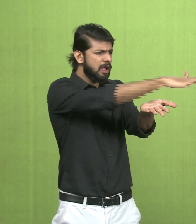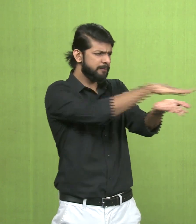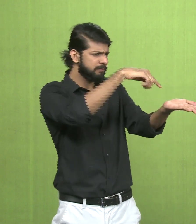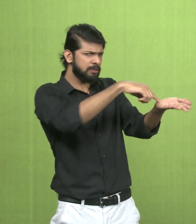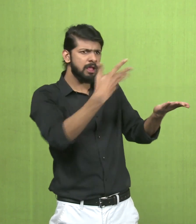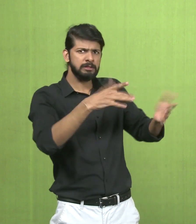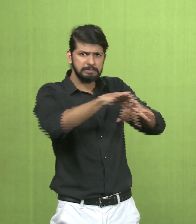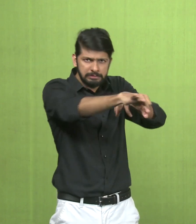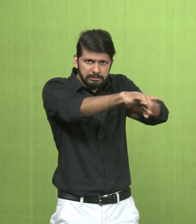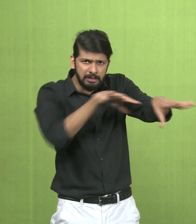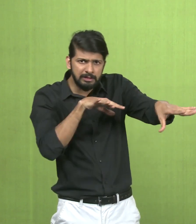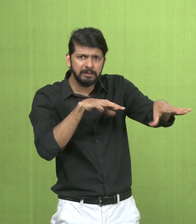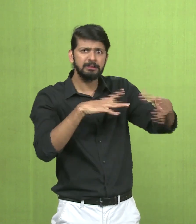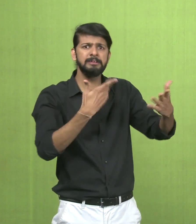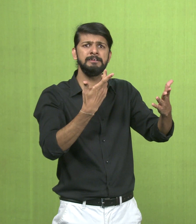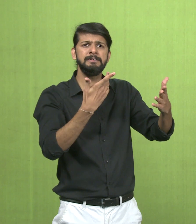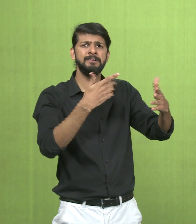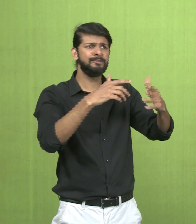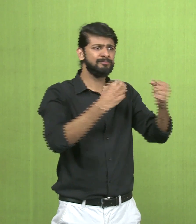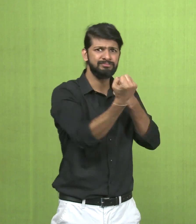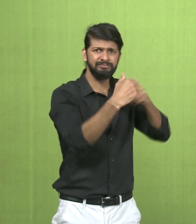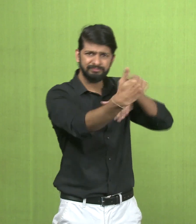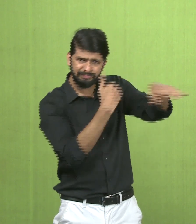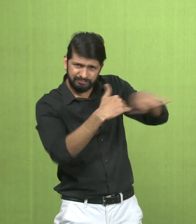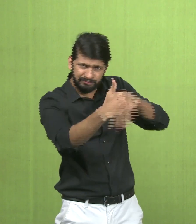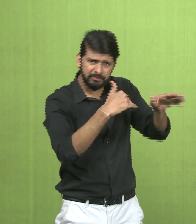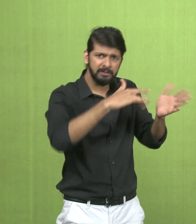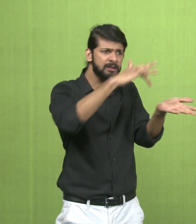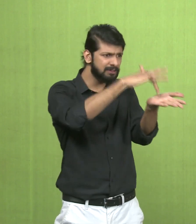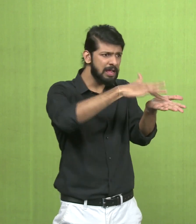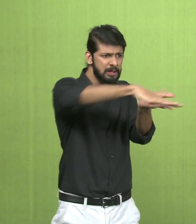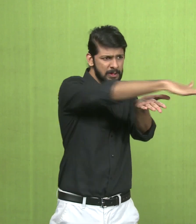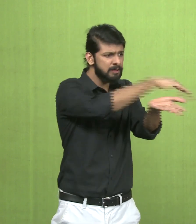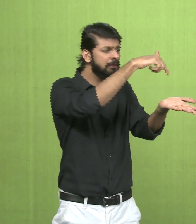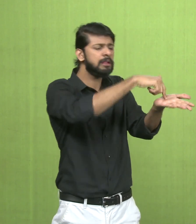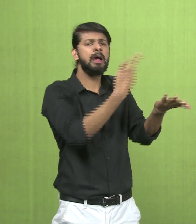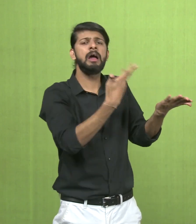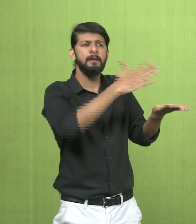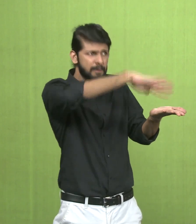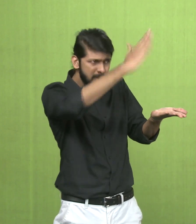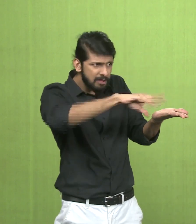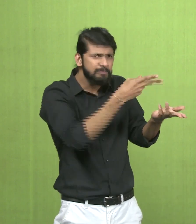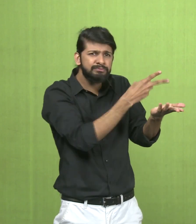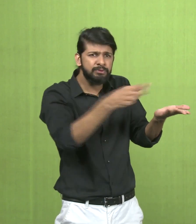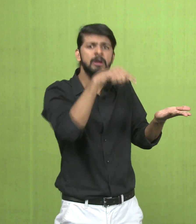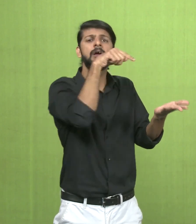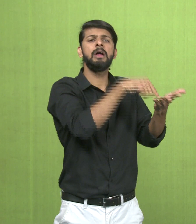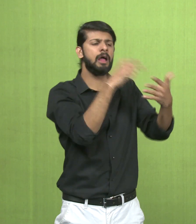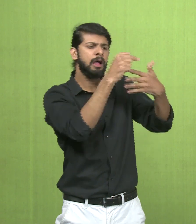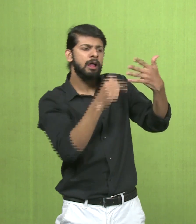Question number 2. What kind of places are featured in landscapes?